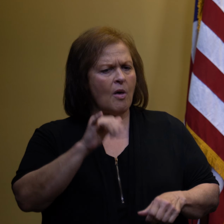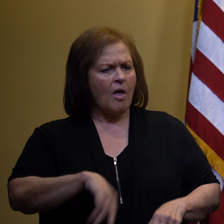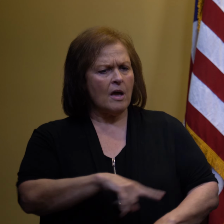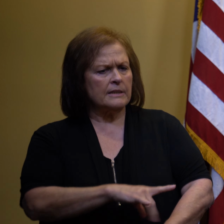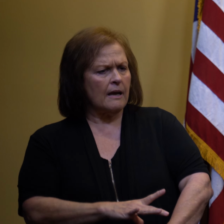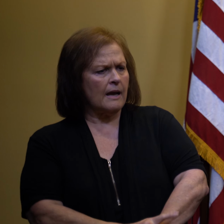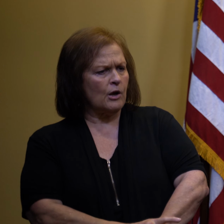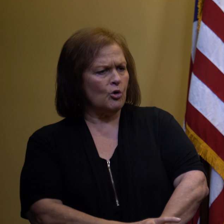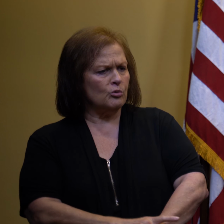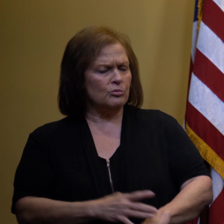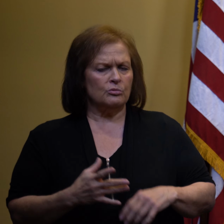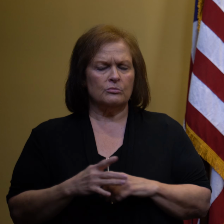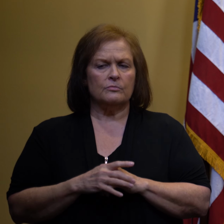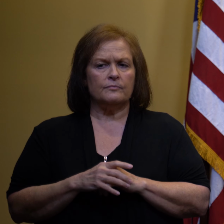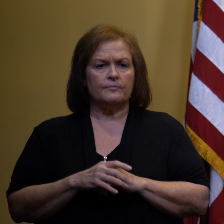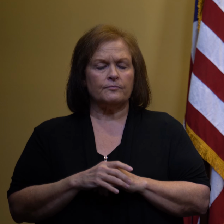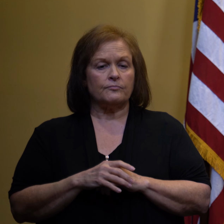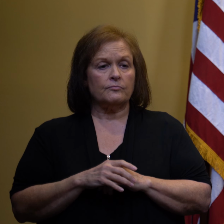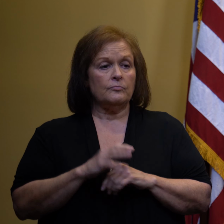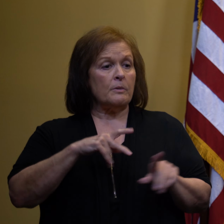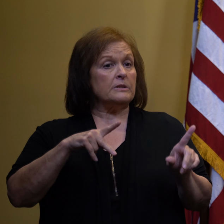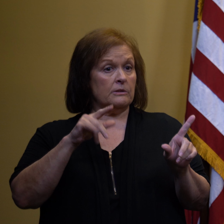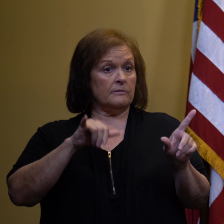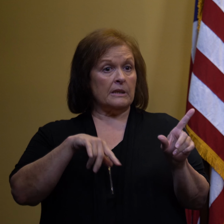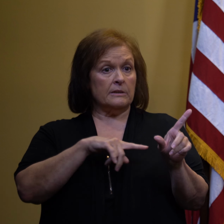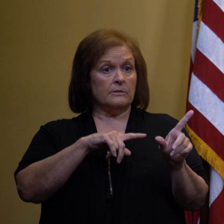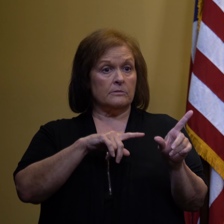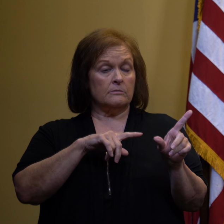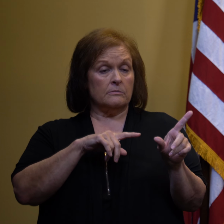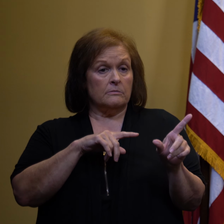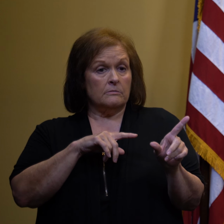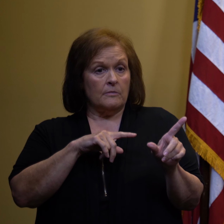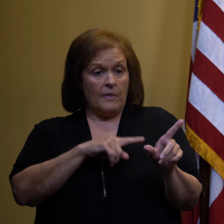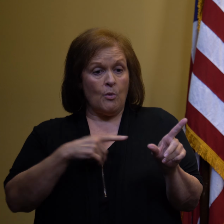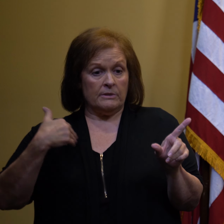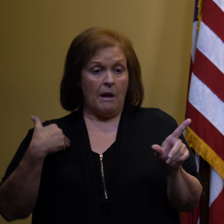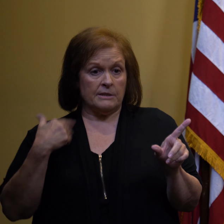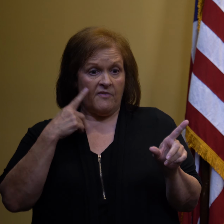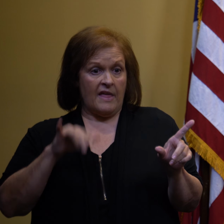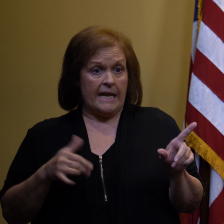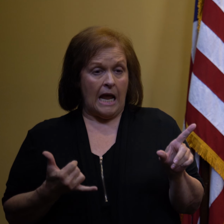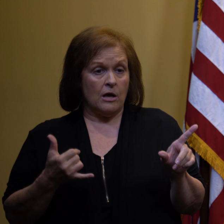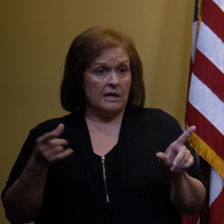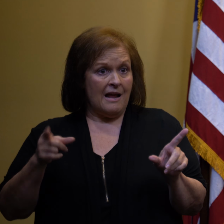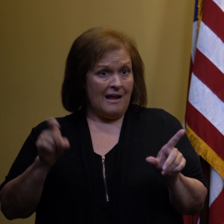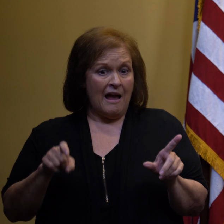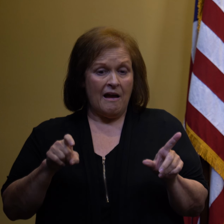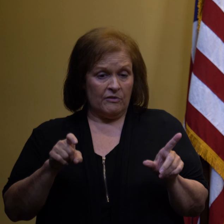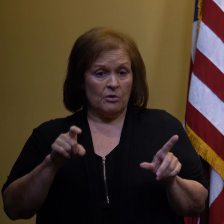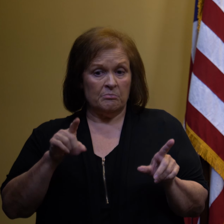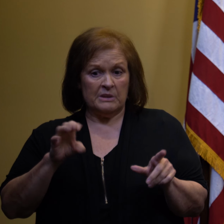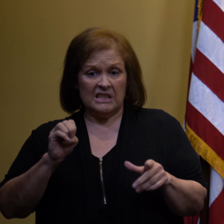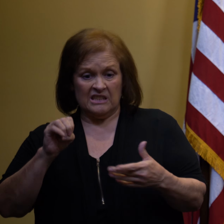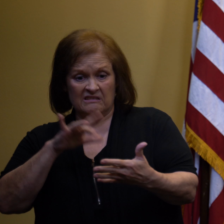Well, OJJ actually is responsible for that now, and I believe that it has to be closely looked at.